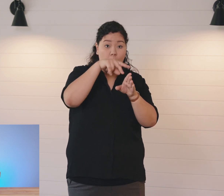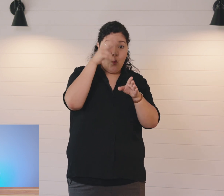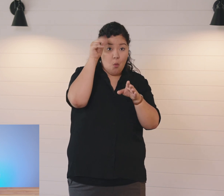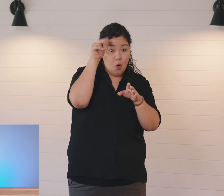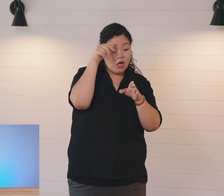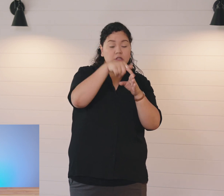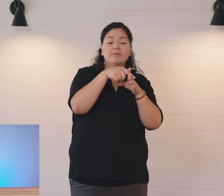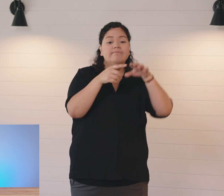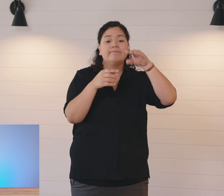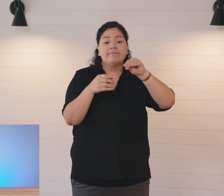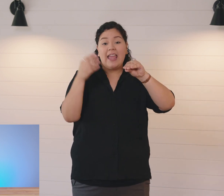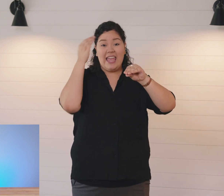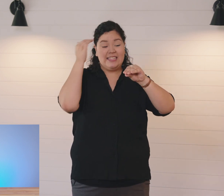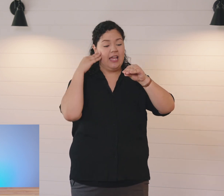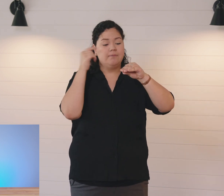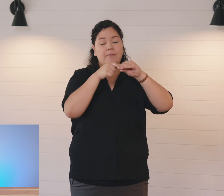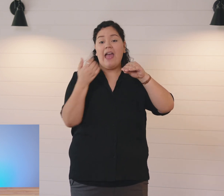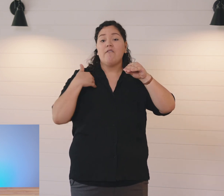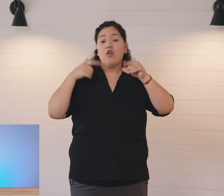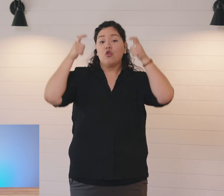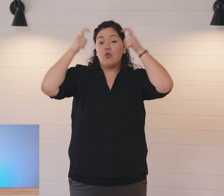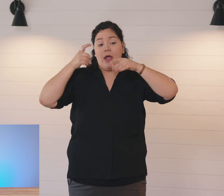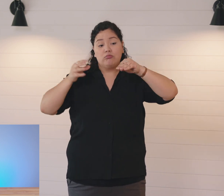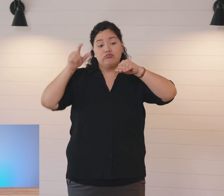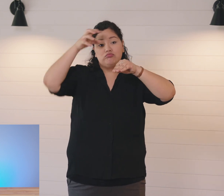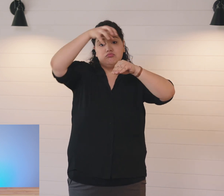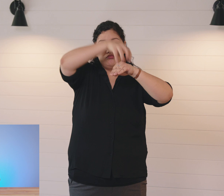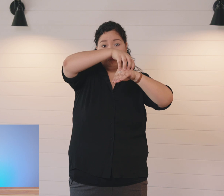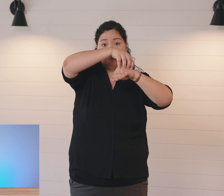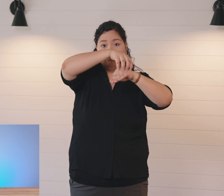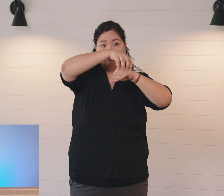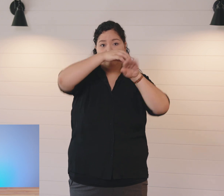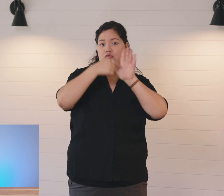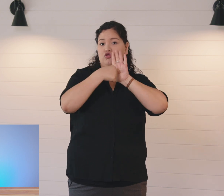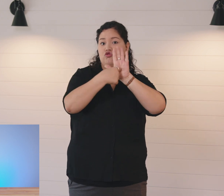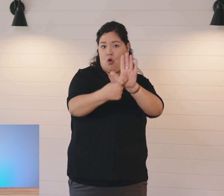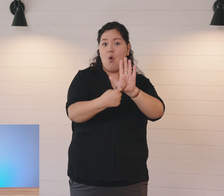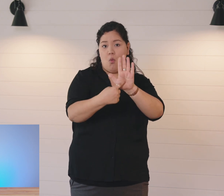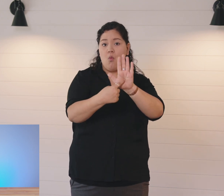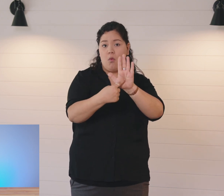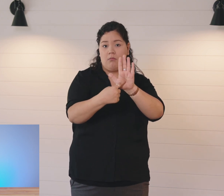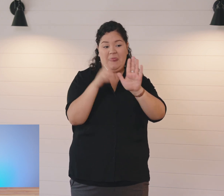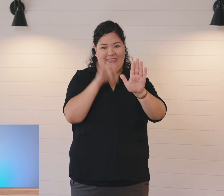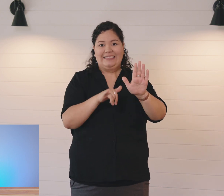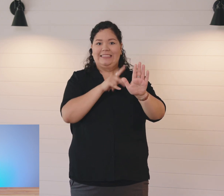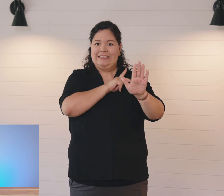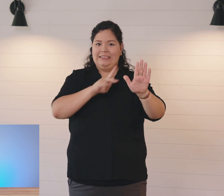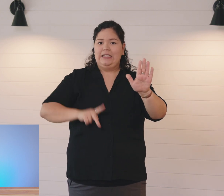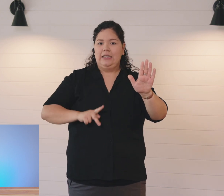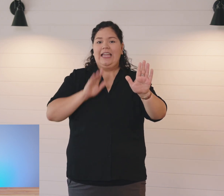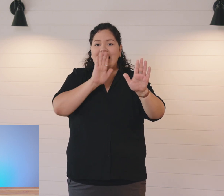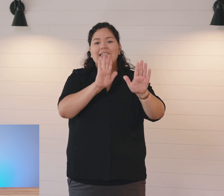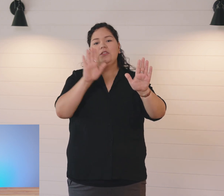put the crest on it." That word actually is crown. And that means that the horse would, they would tie the horse's mane up in a particular way. So it kind of stuck